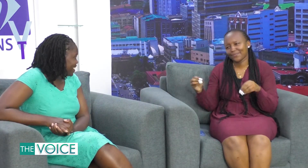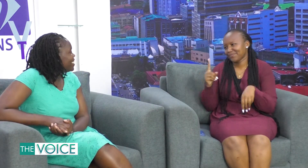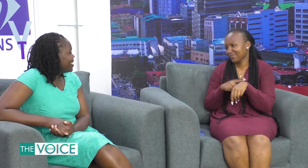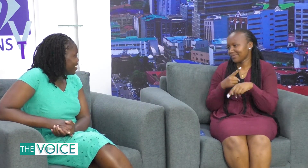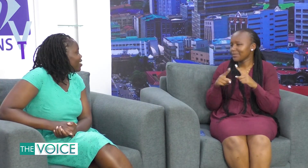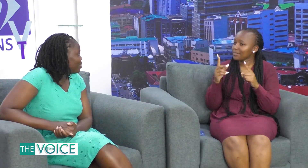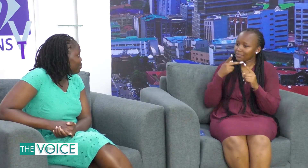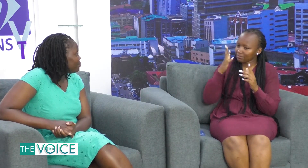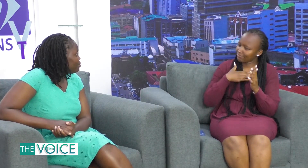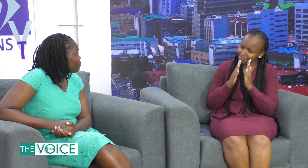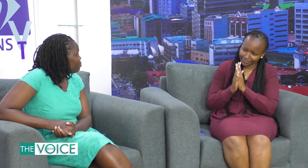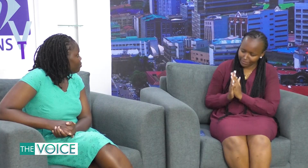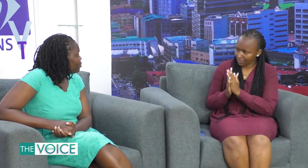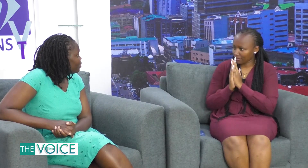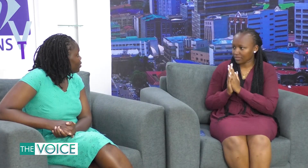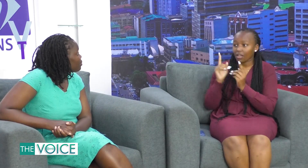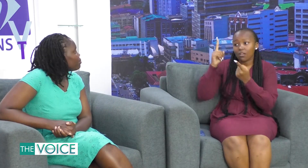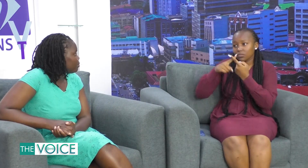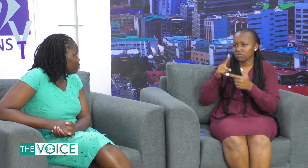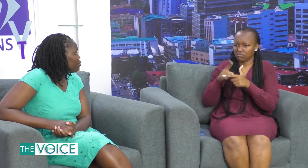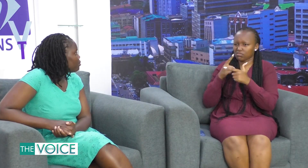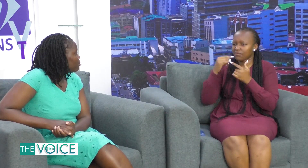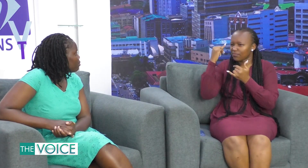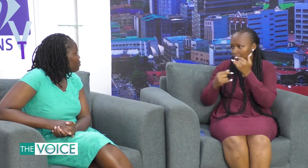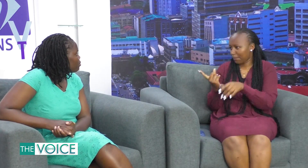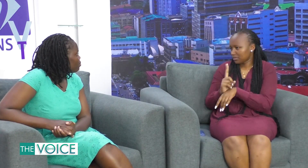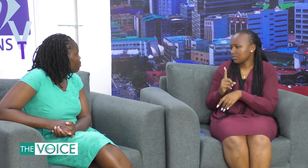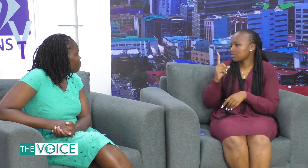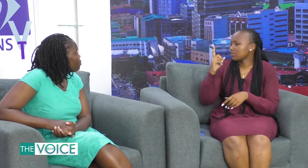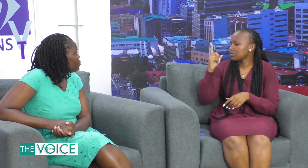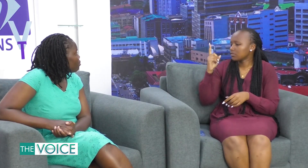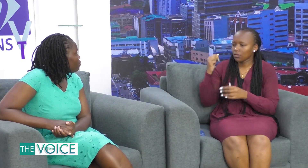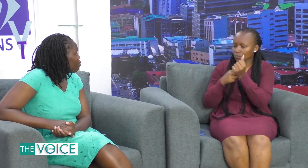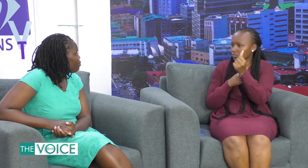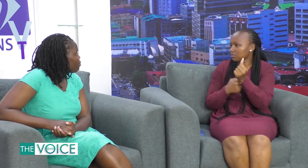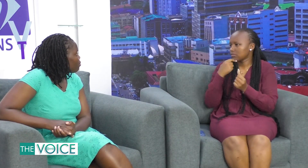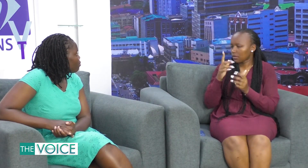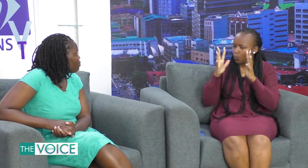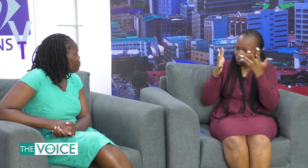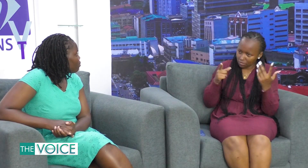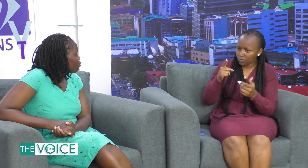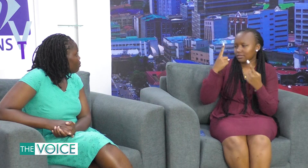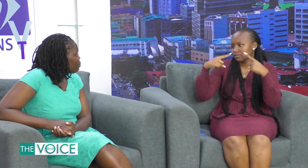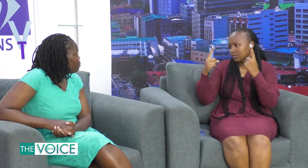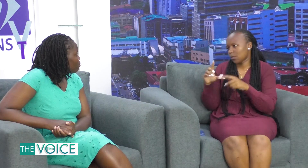because they were not communicating at that time. But my parents encouraged me to pray